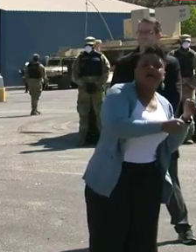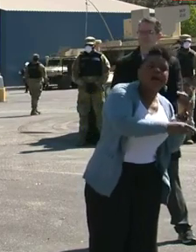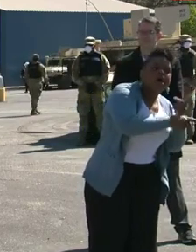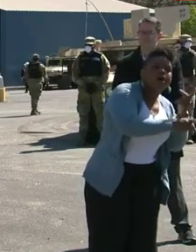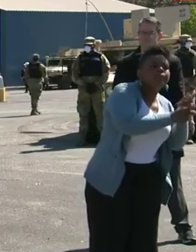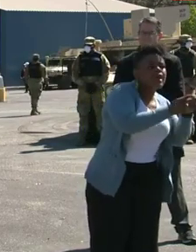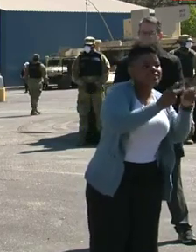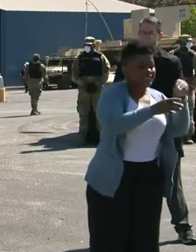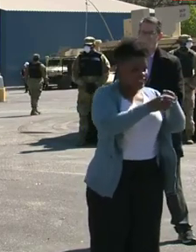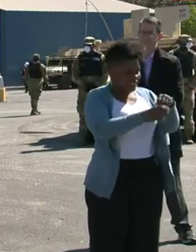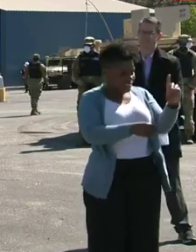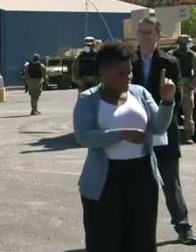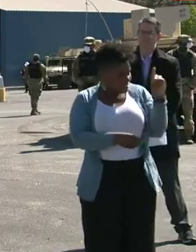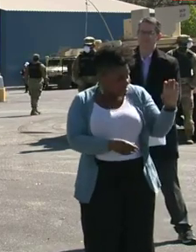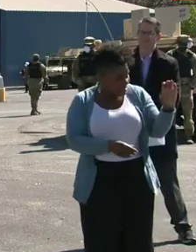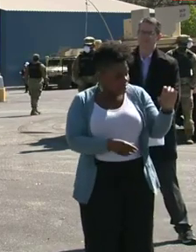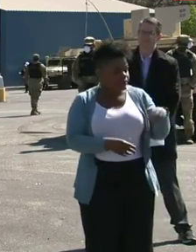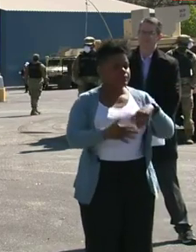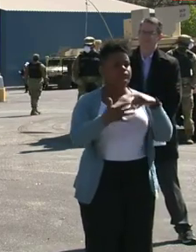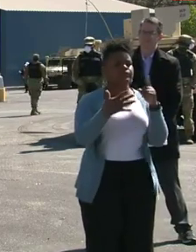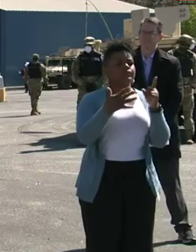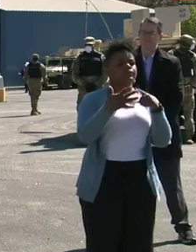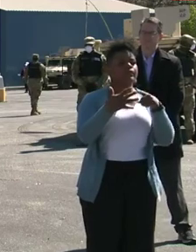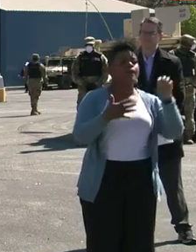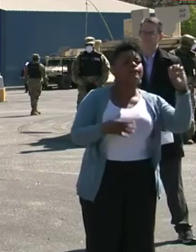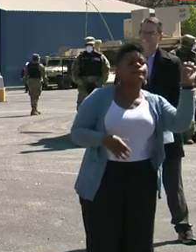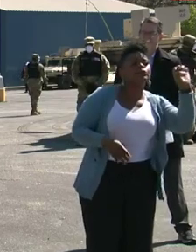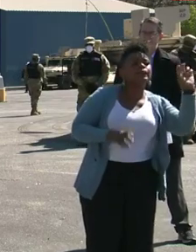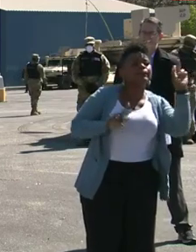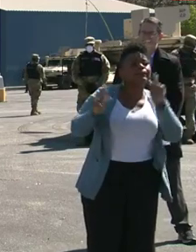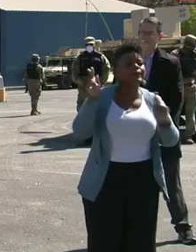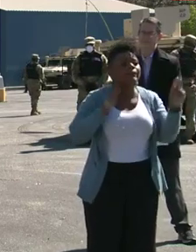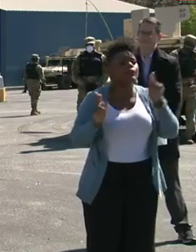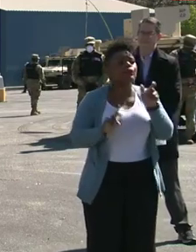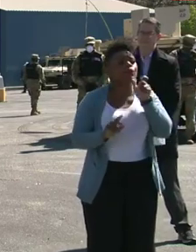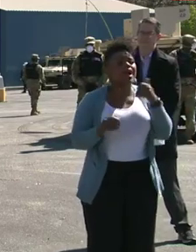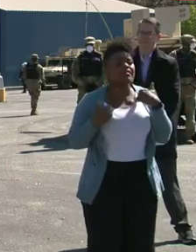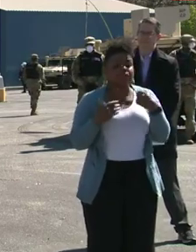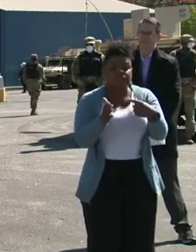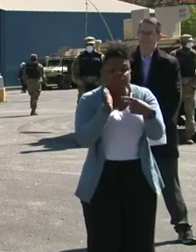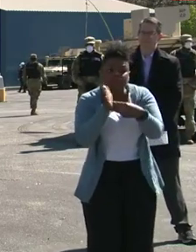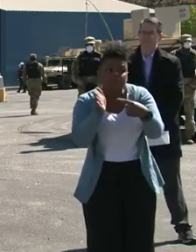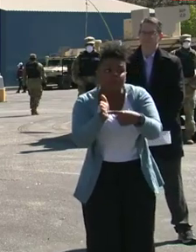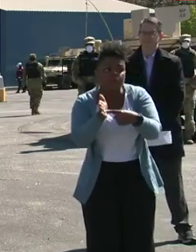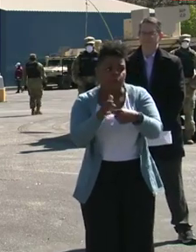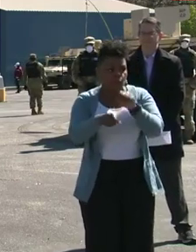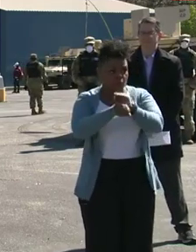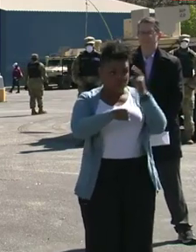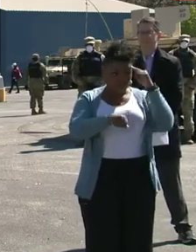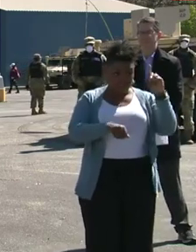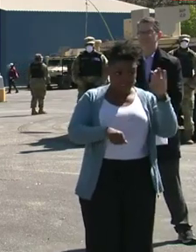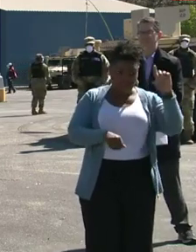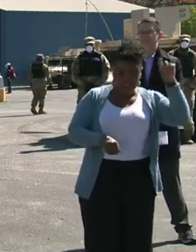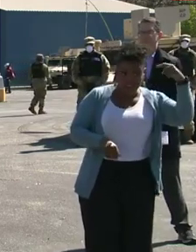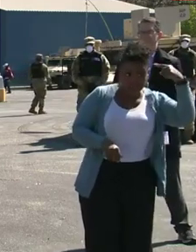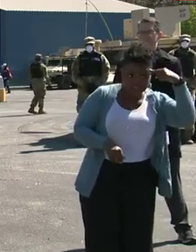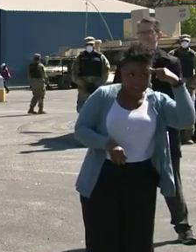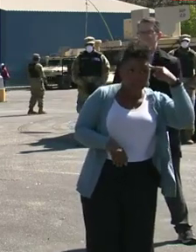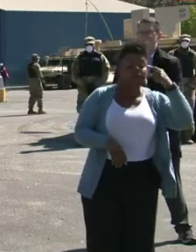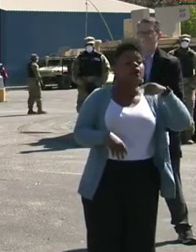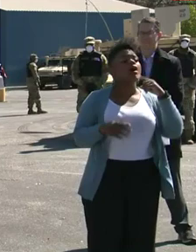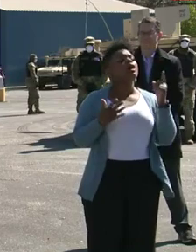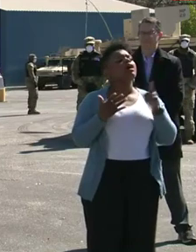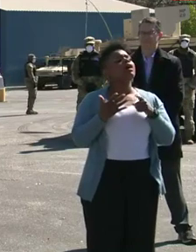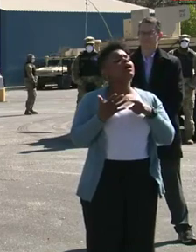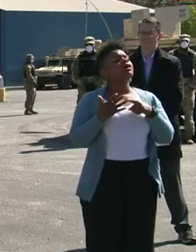district, first responders with symptoms who work for district government, and D.C. residents with symptoms who have underlying